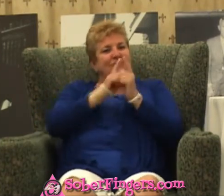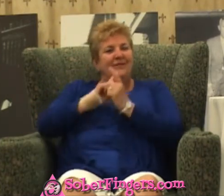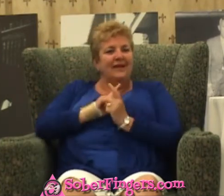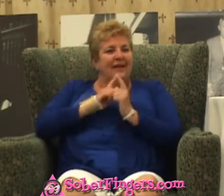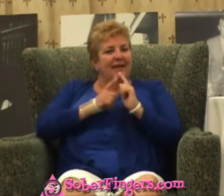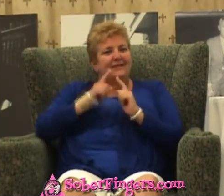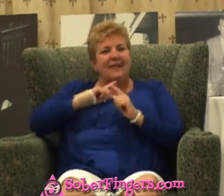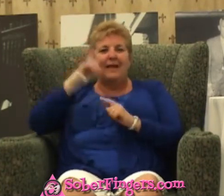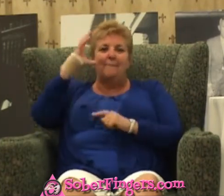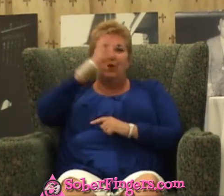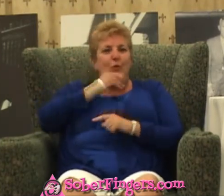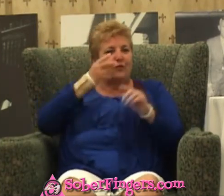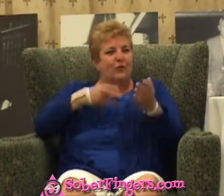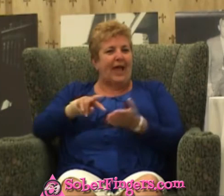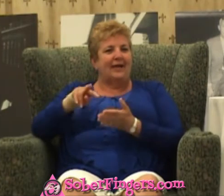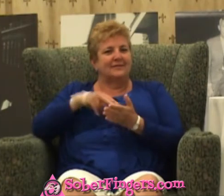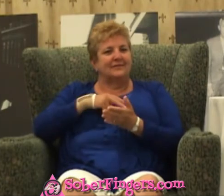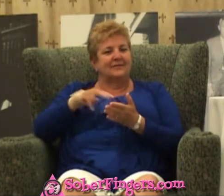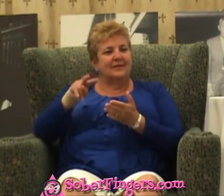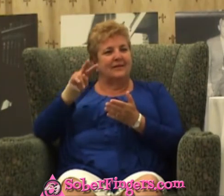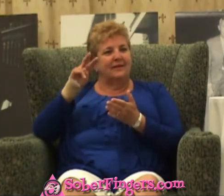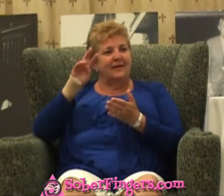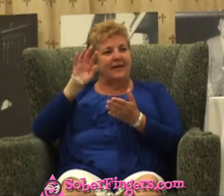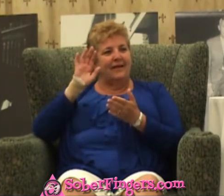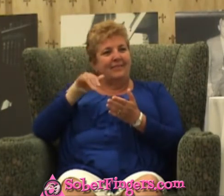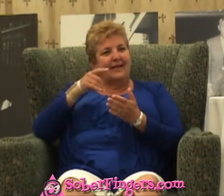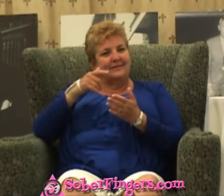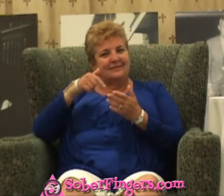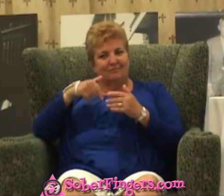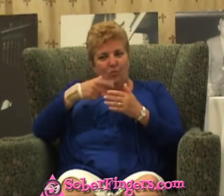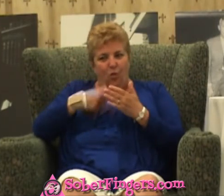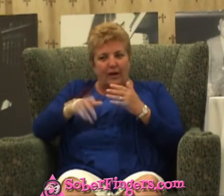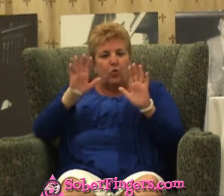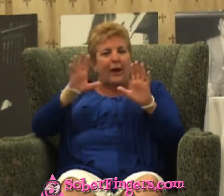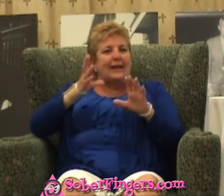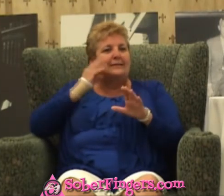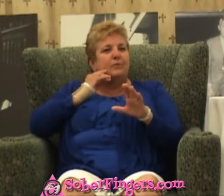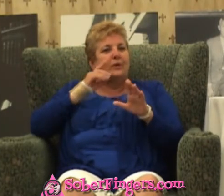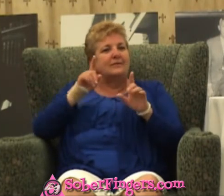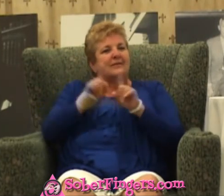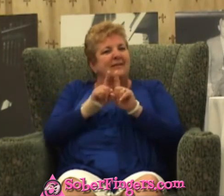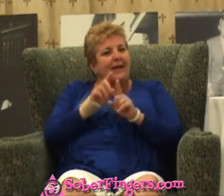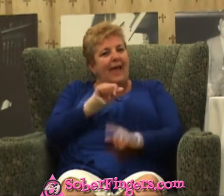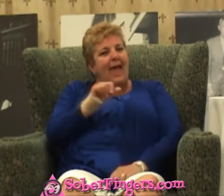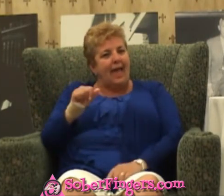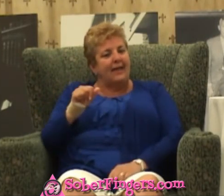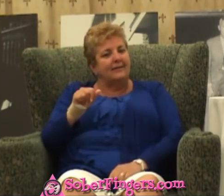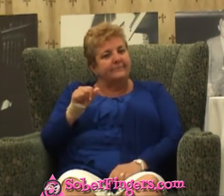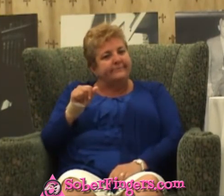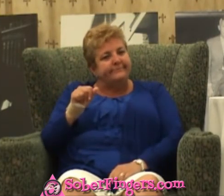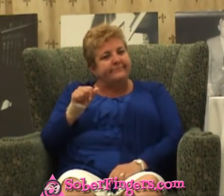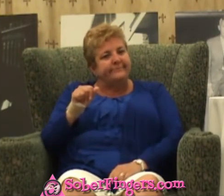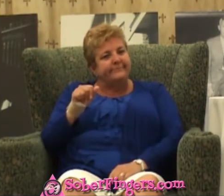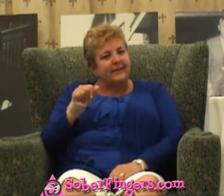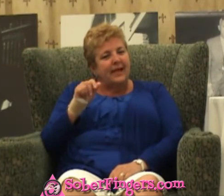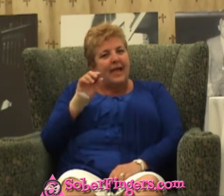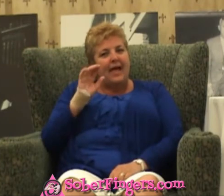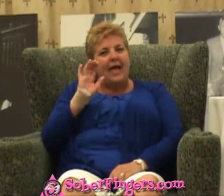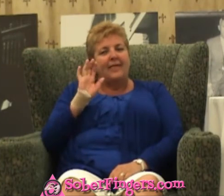beautiful dance, and I've had a great experience doing it. And that began to send me back into that window that Howard talks about. And